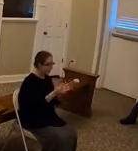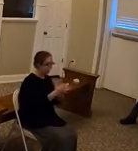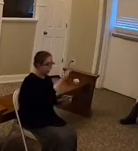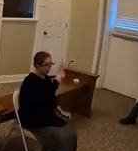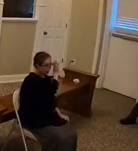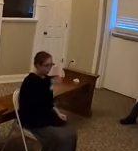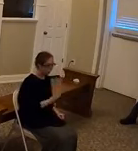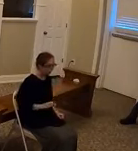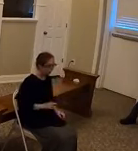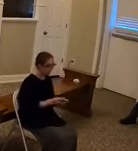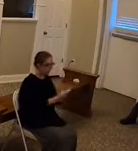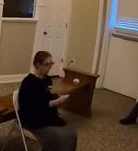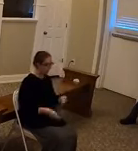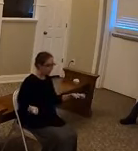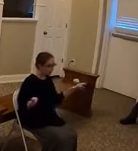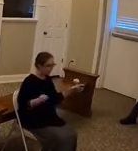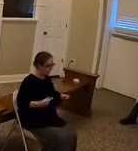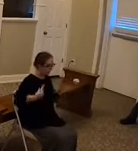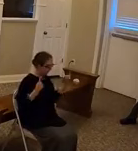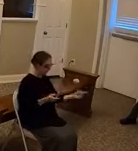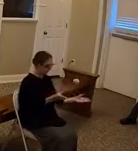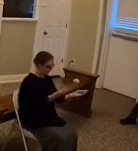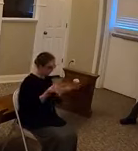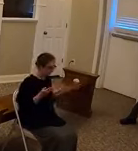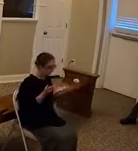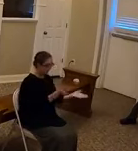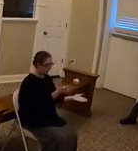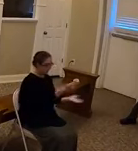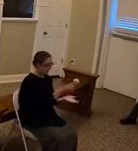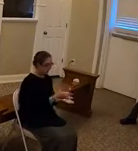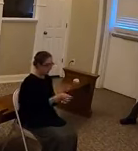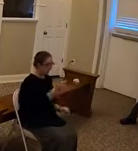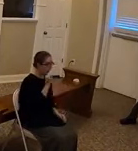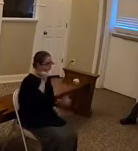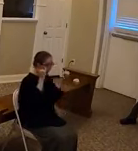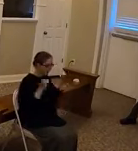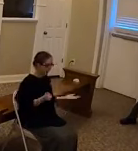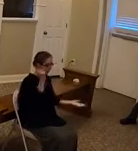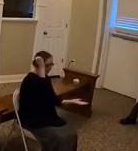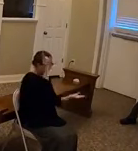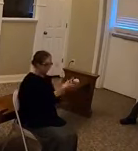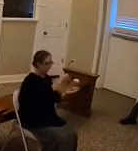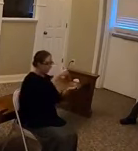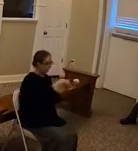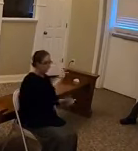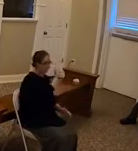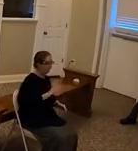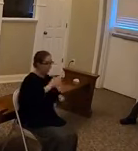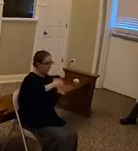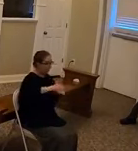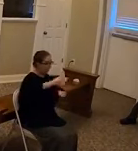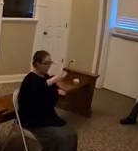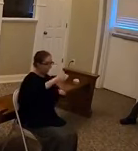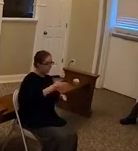Jesus Christ for the remission of your sins, and you receive the gift of the Holy Ghost, you are now adopted into the kingdom of God.